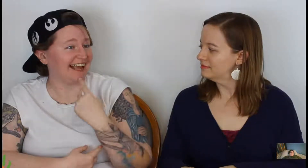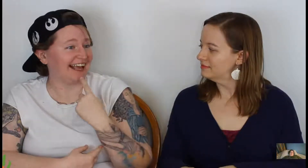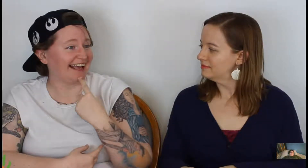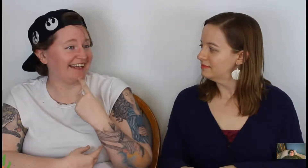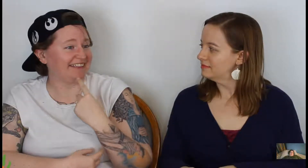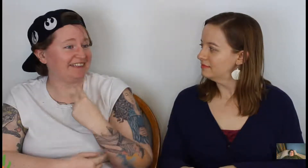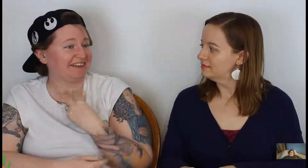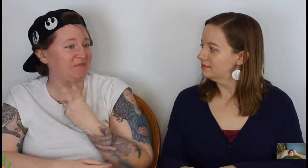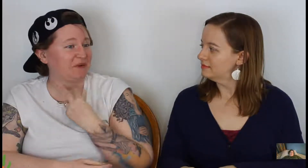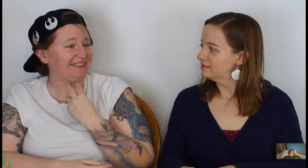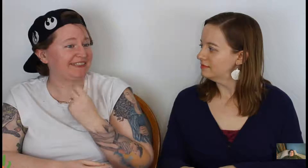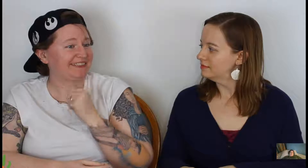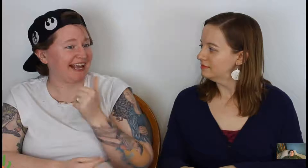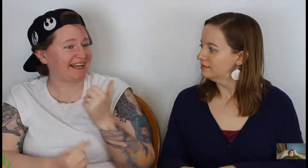I have to say,